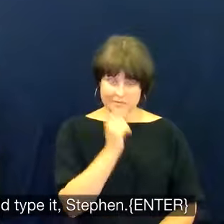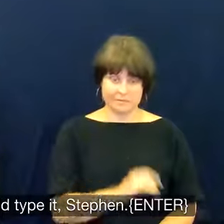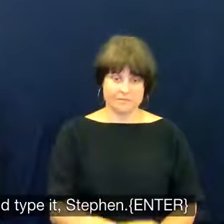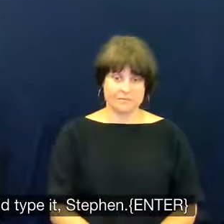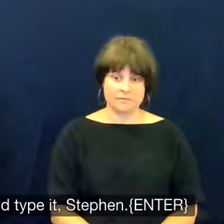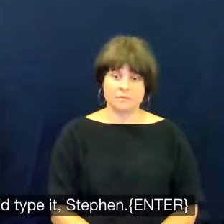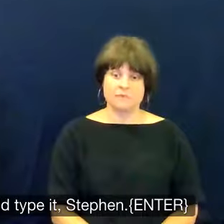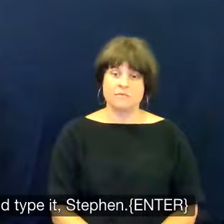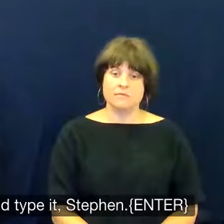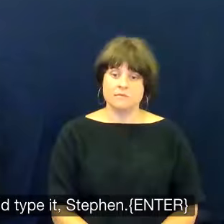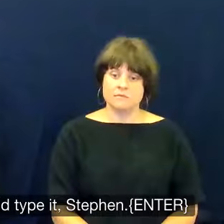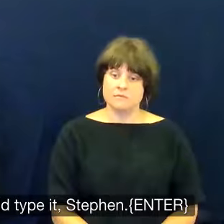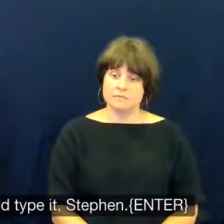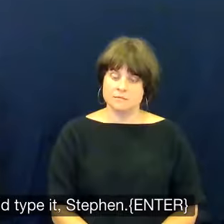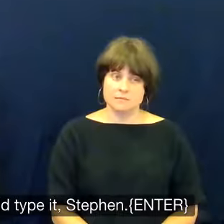okay. Okay, we've lost.